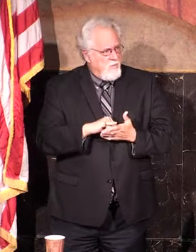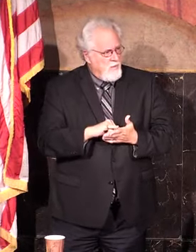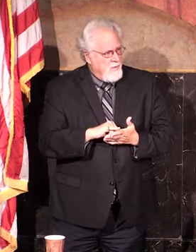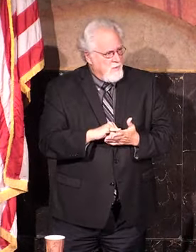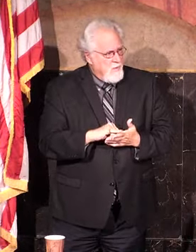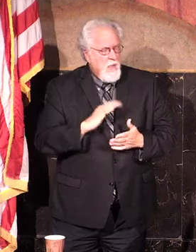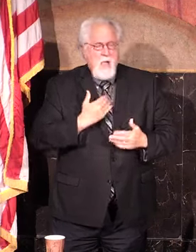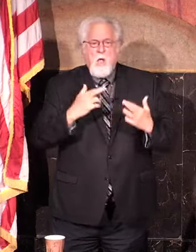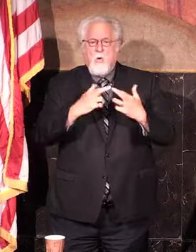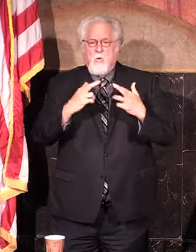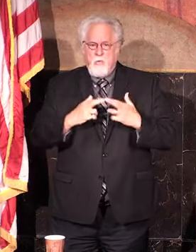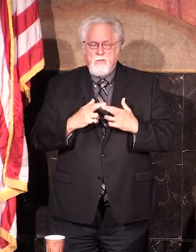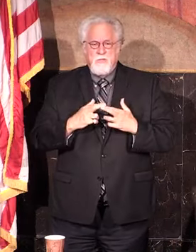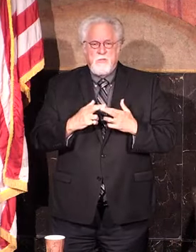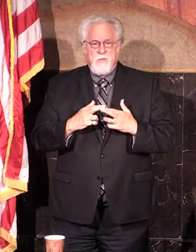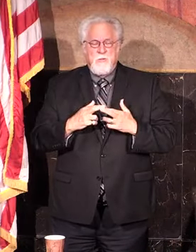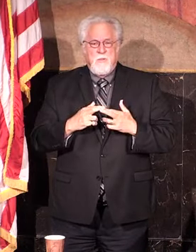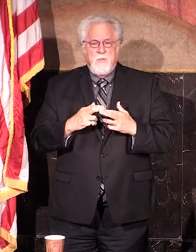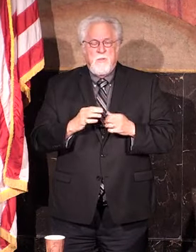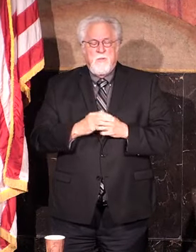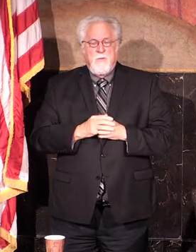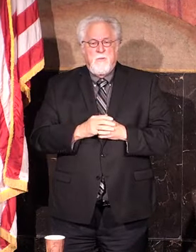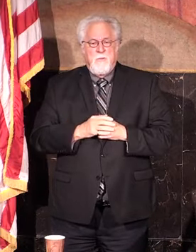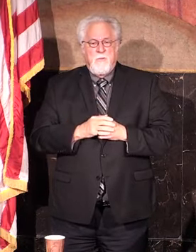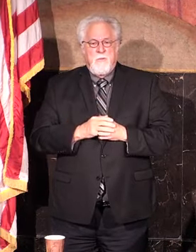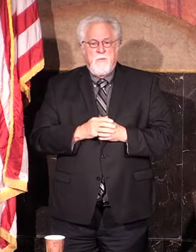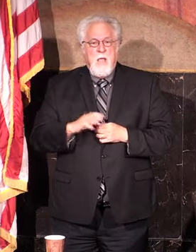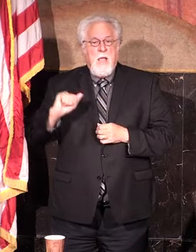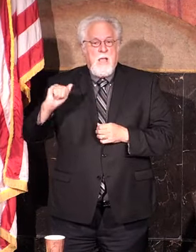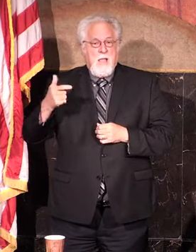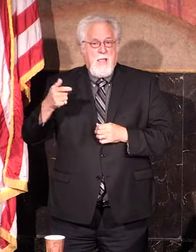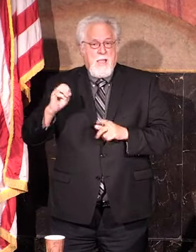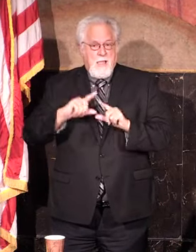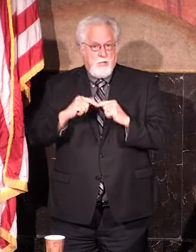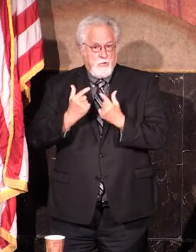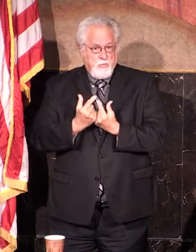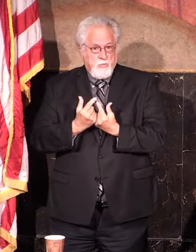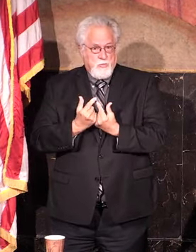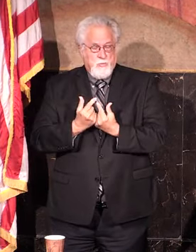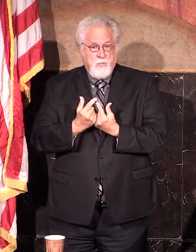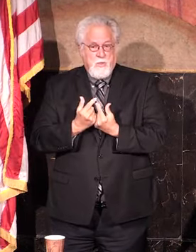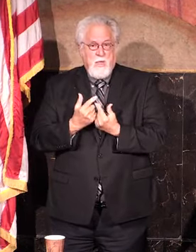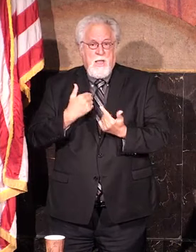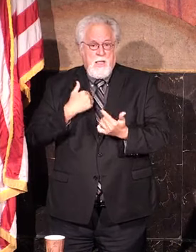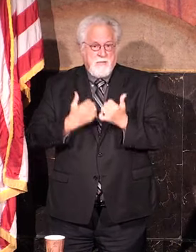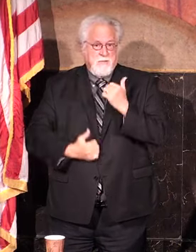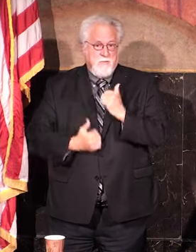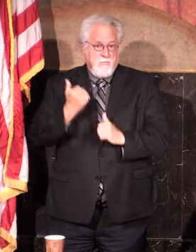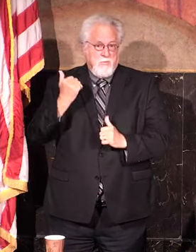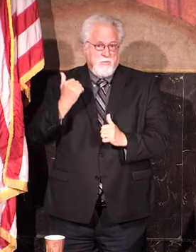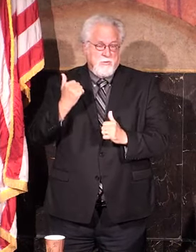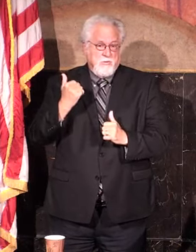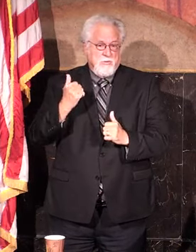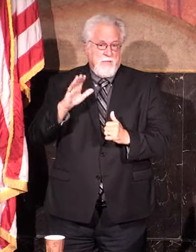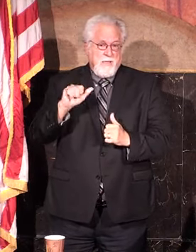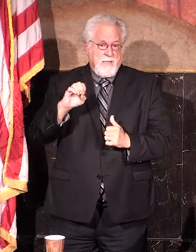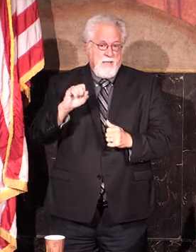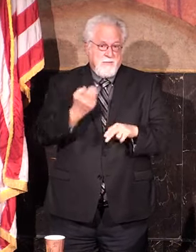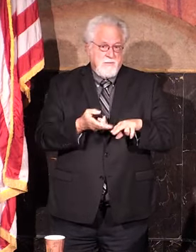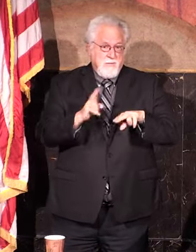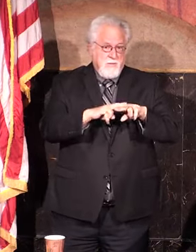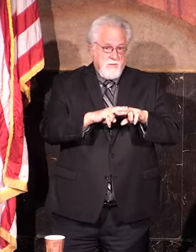our region, that the age group that accounts for the most significant number of case